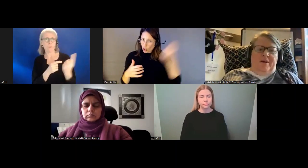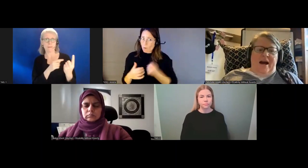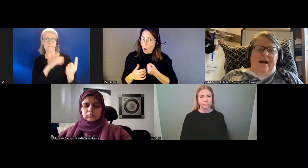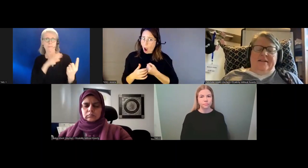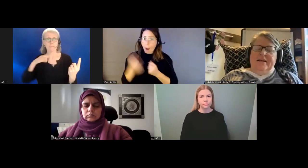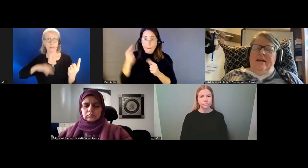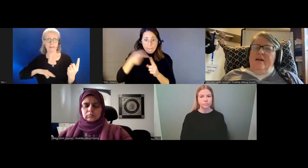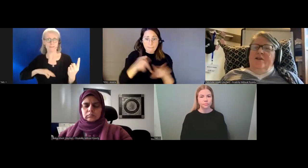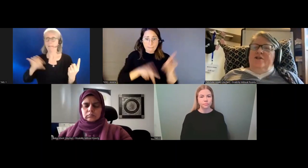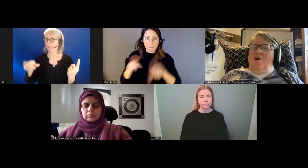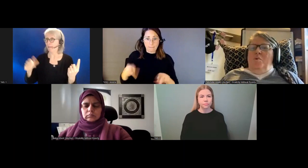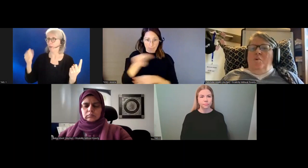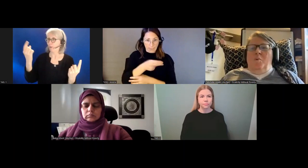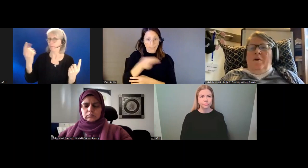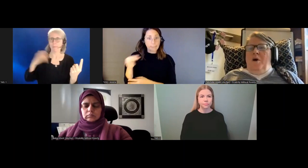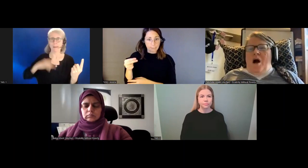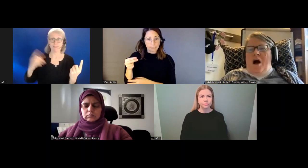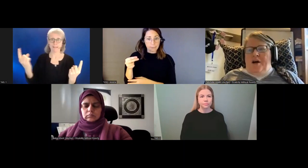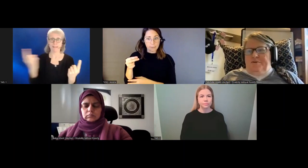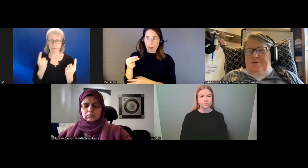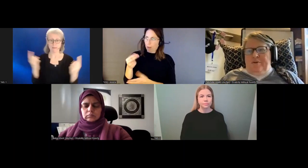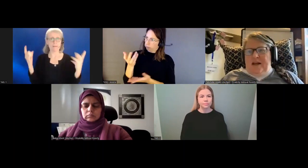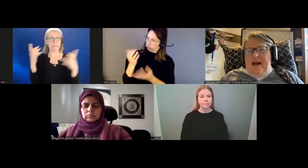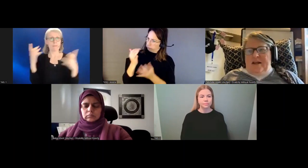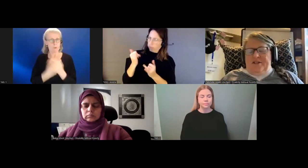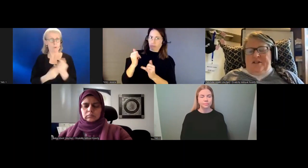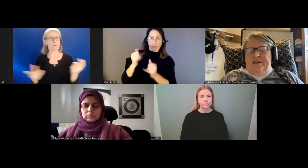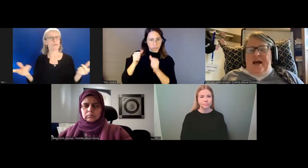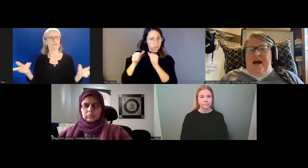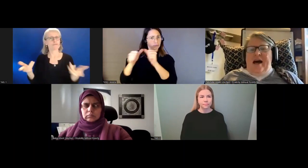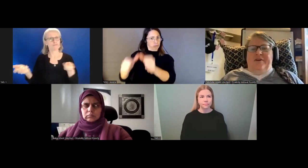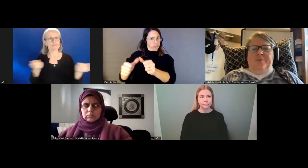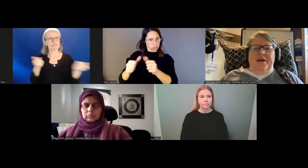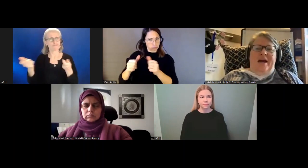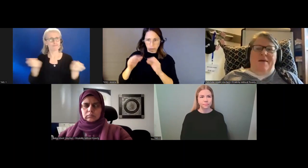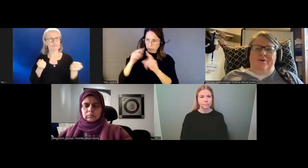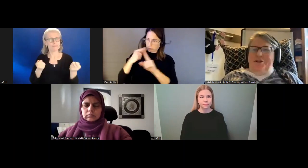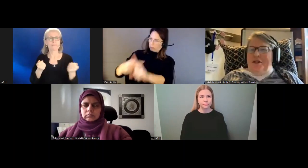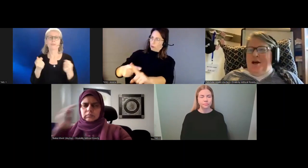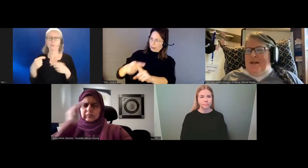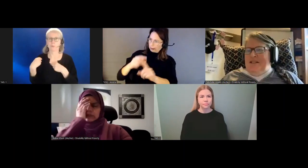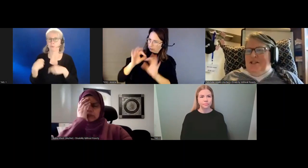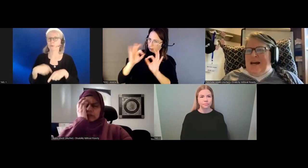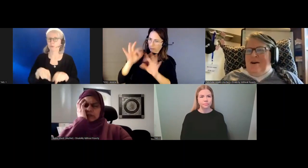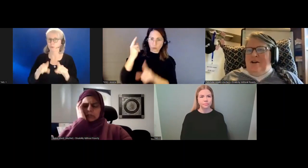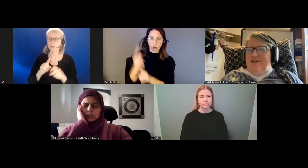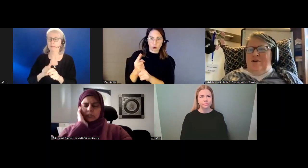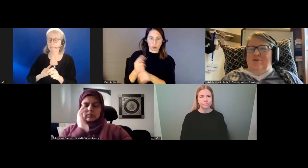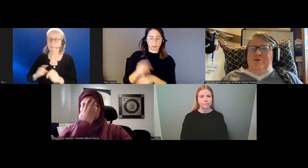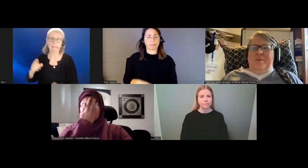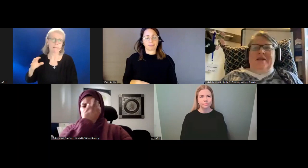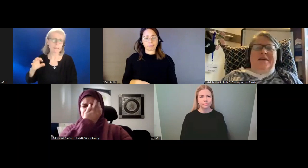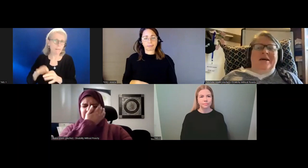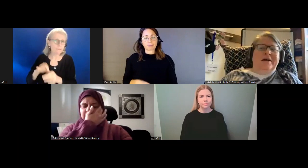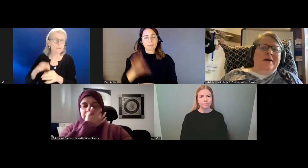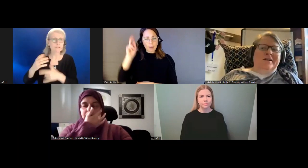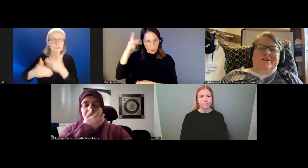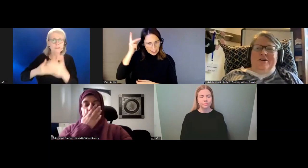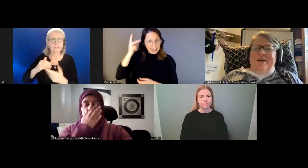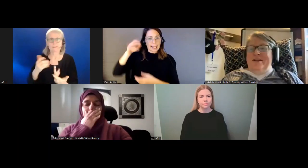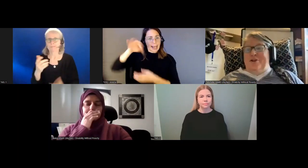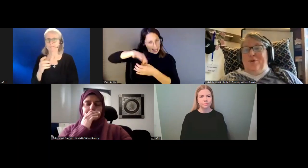don't fall behind. So we worked hard through the election and we kept pushing our messages out on social